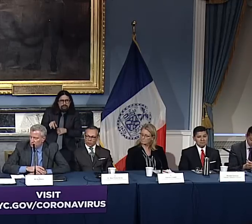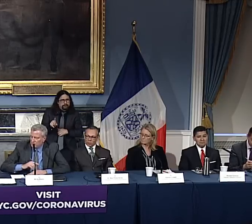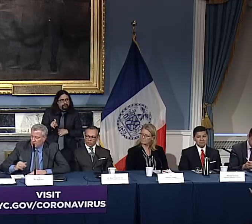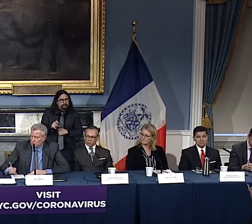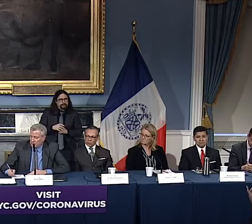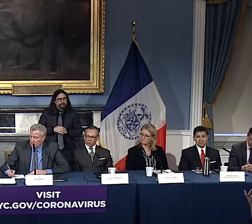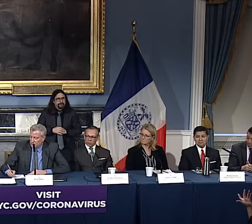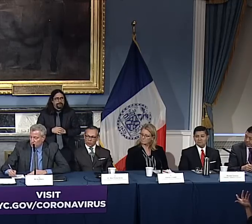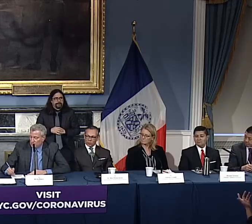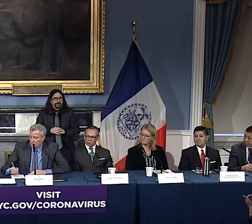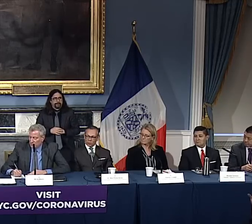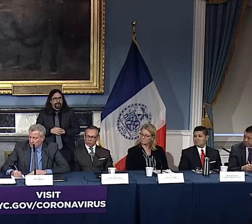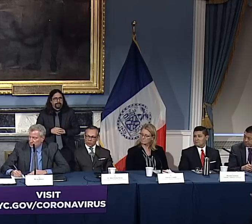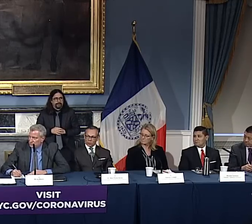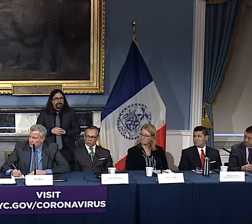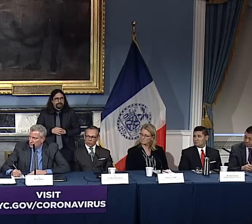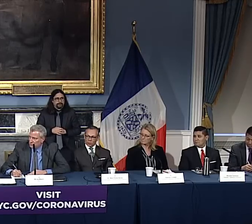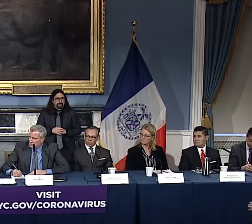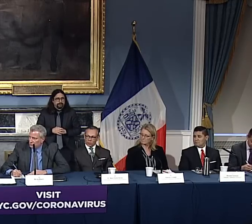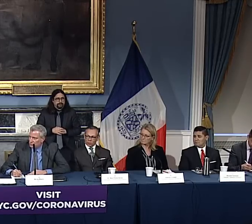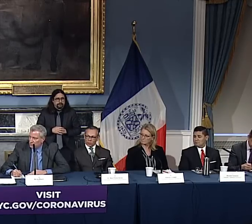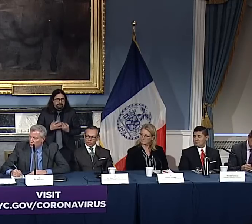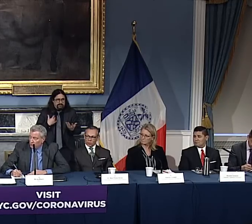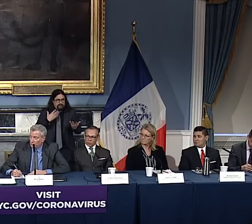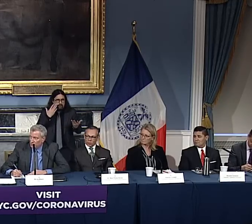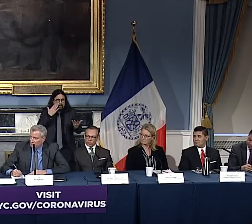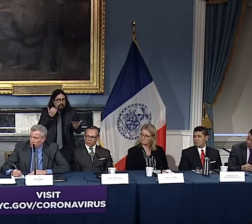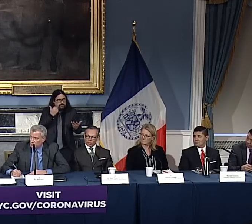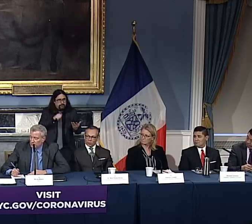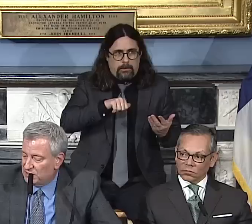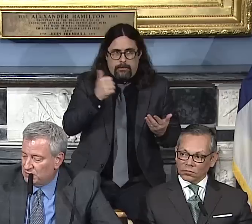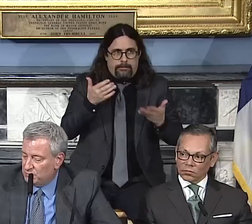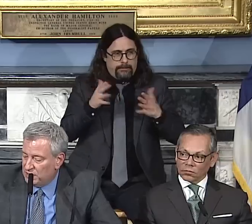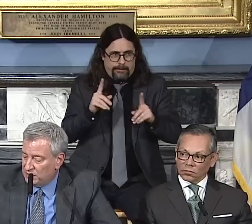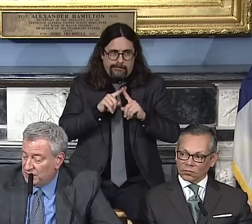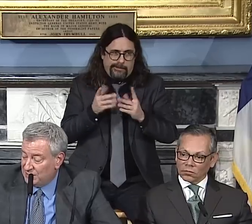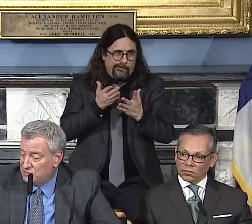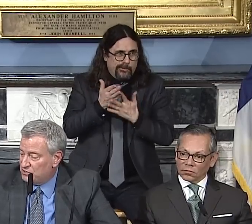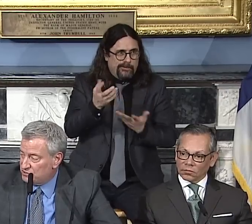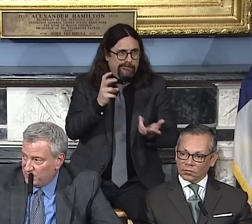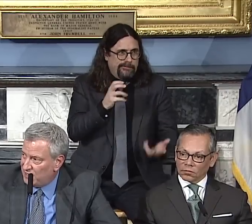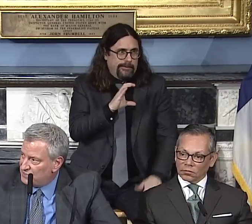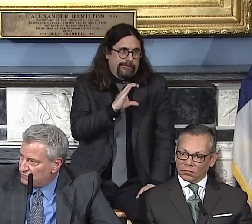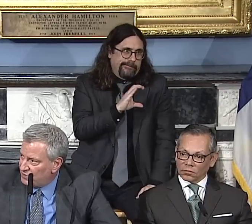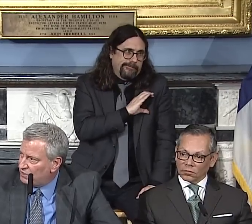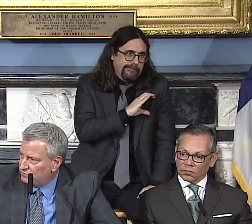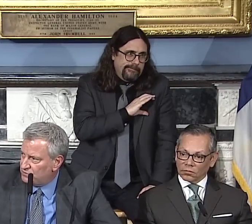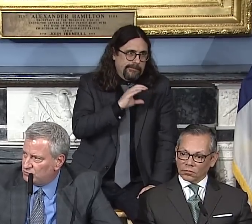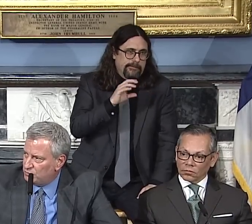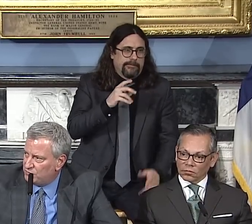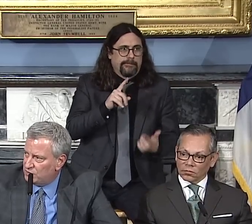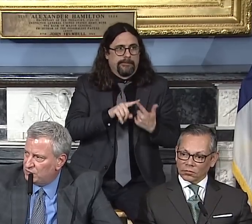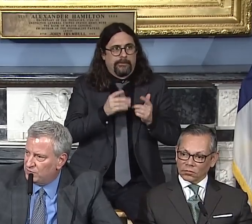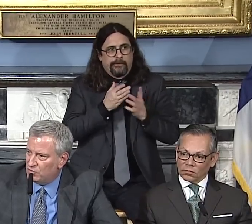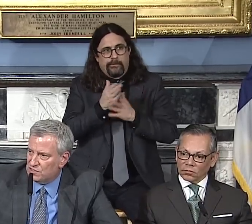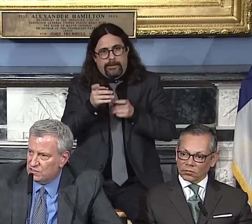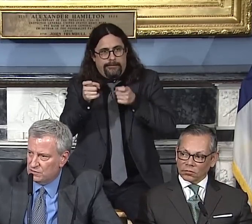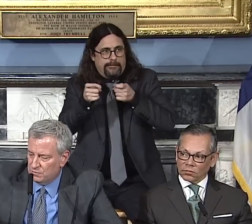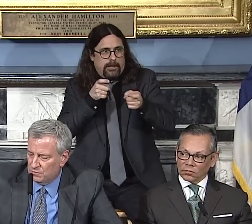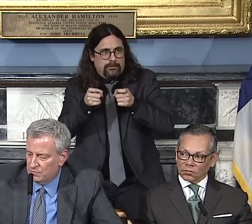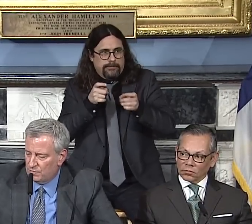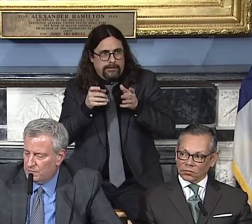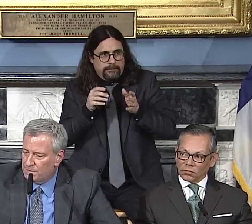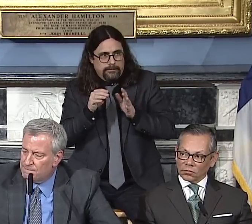health. We gotta sort it out. Obviously, it's a few hours old, but there will be an enforcement mechanism. There's fines involved. We'll be very